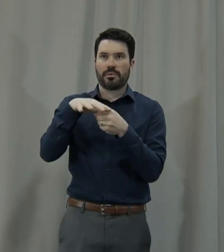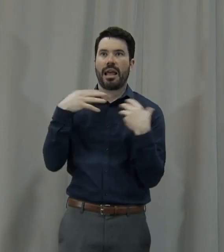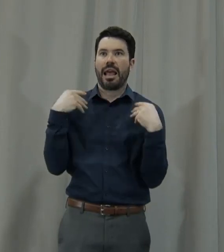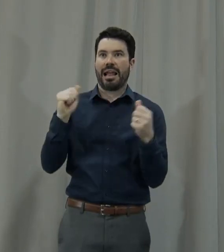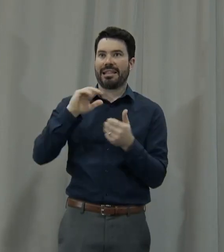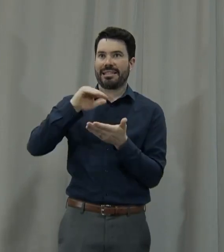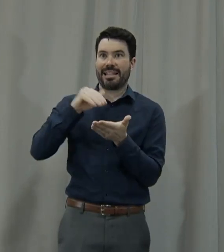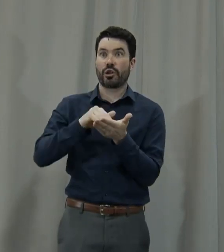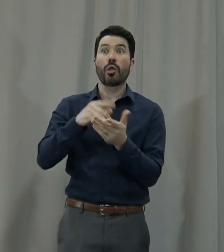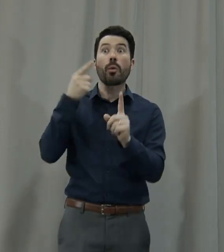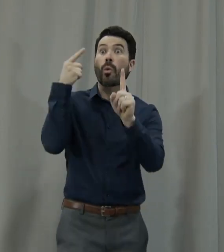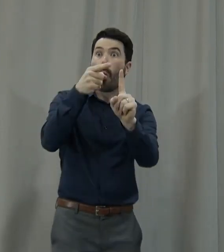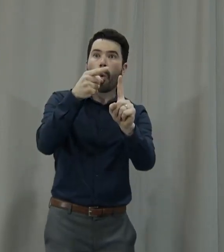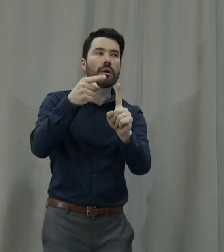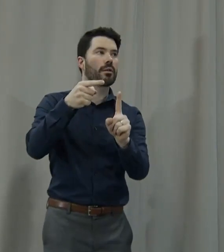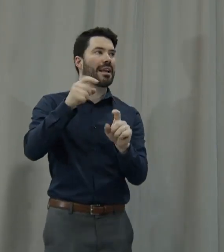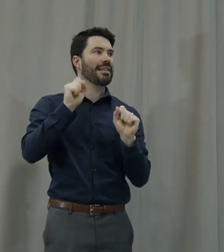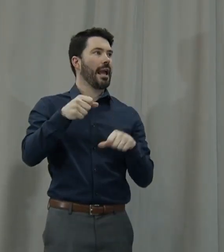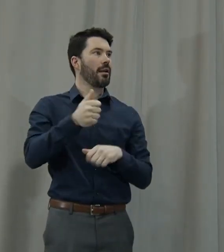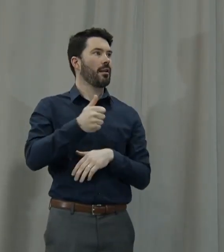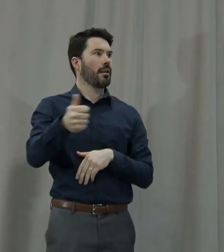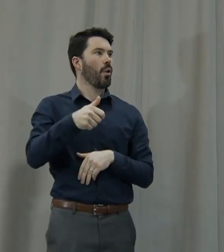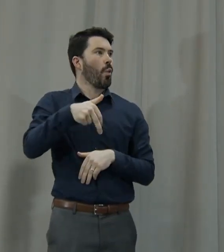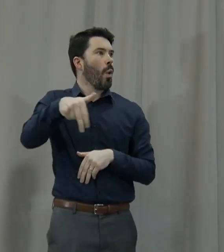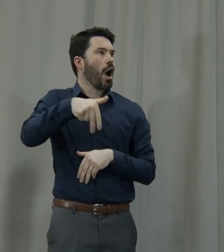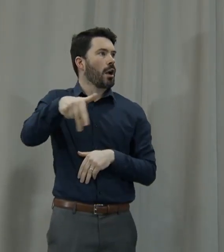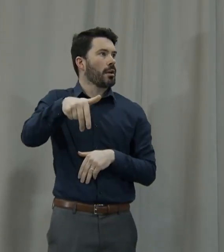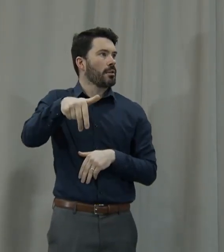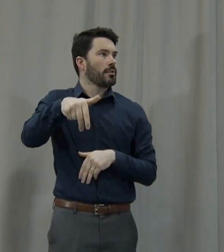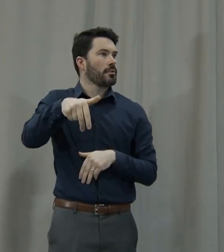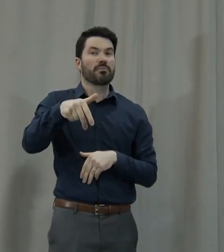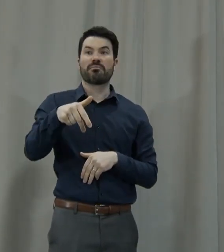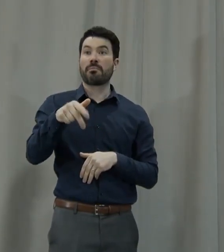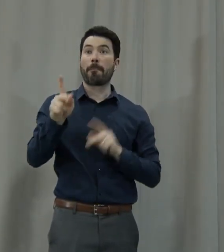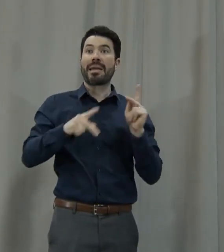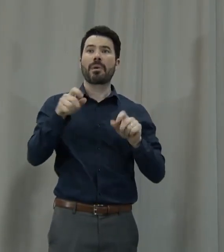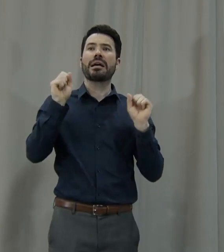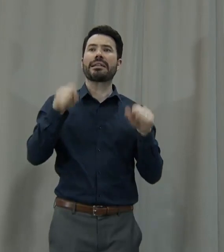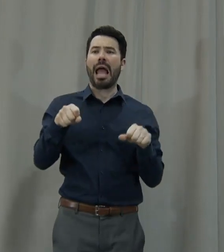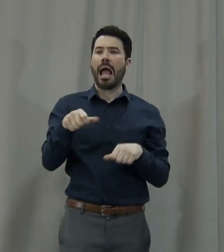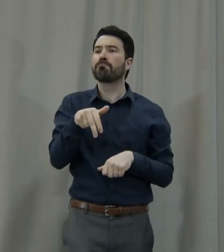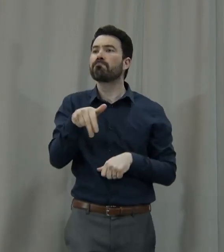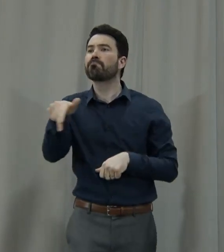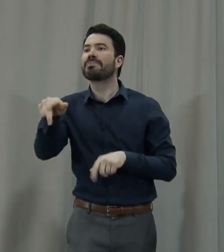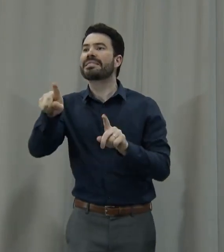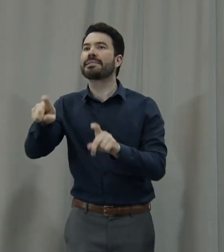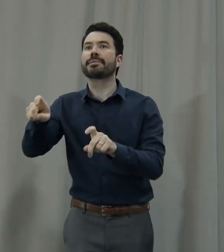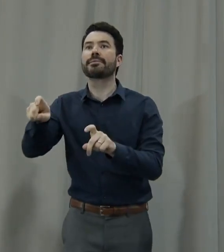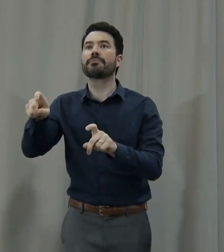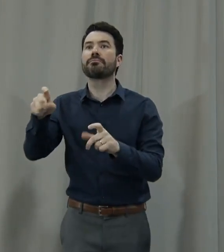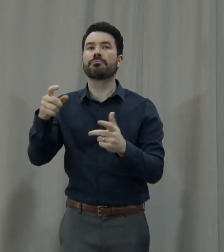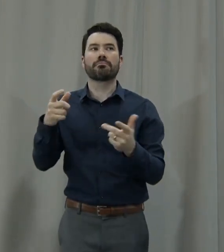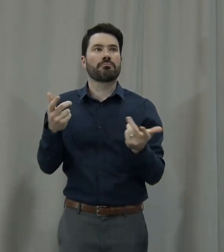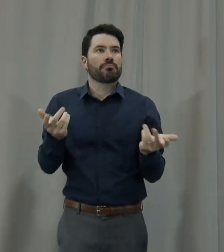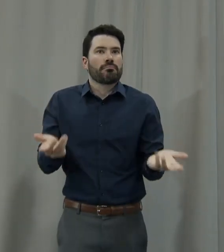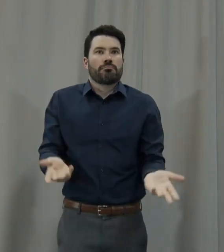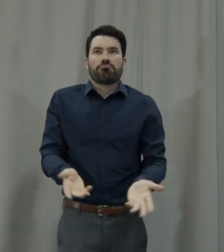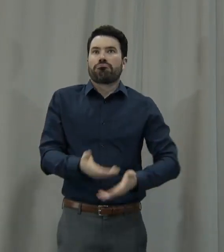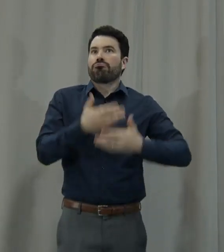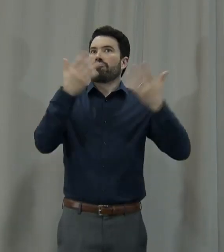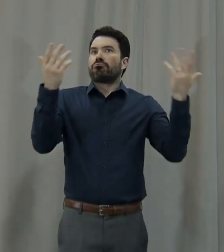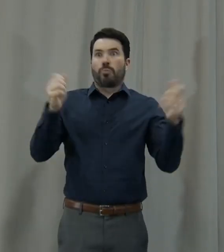walkable in poor communities, that citizens can go there and get tested not only for